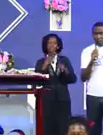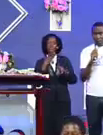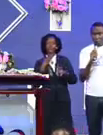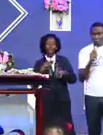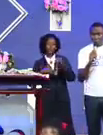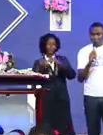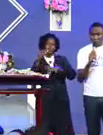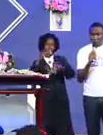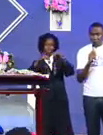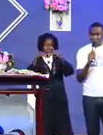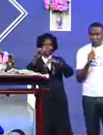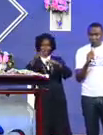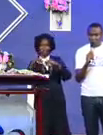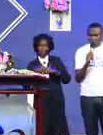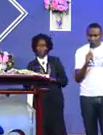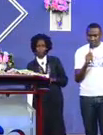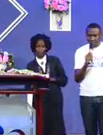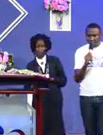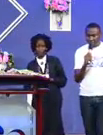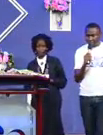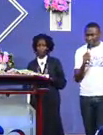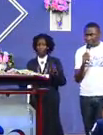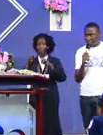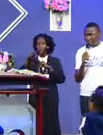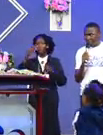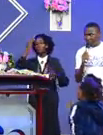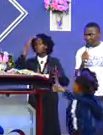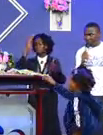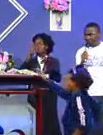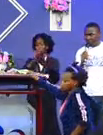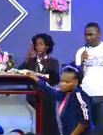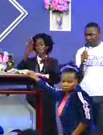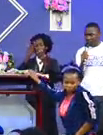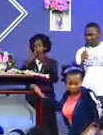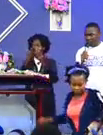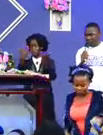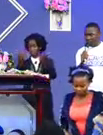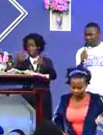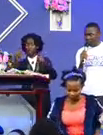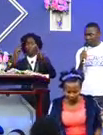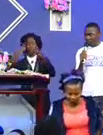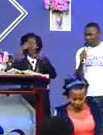Online. Those online, I know you've pledged online. Tukiriza between gamsanvu.